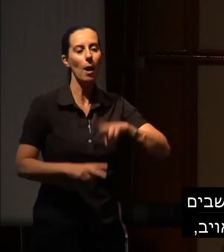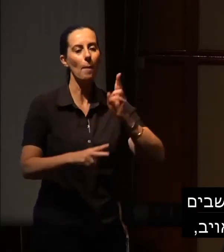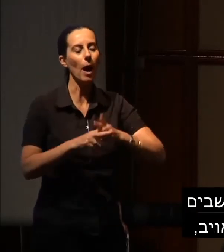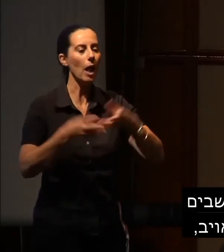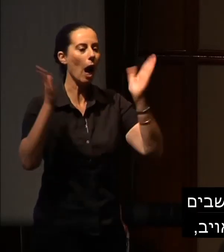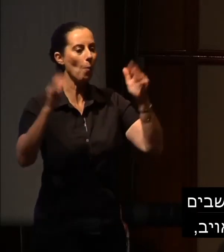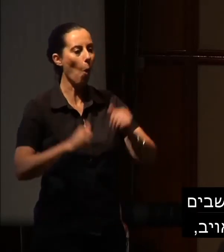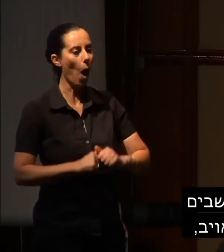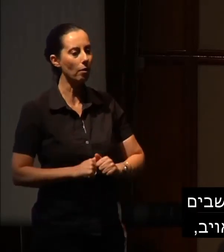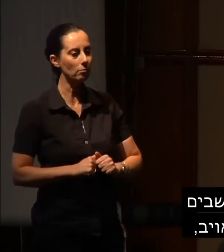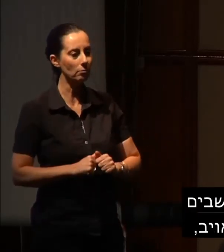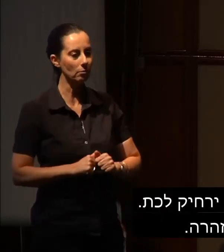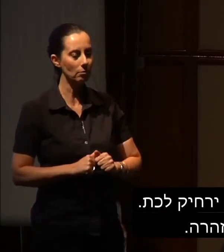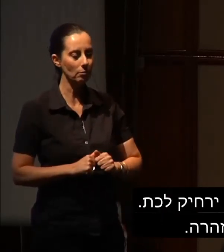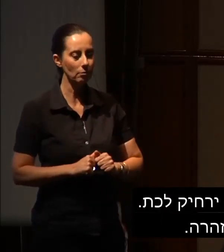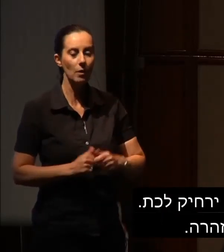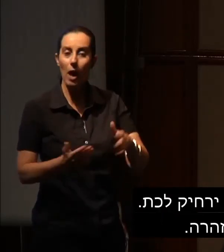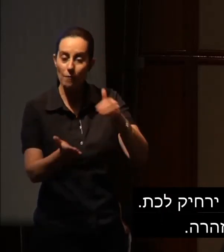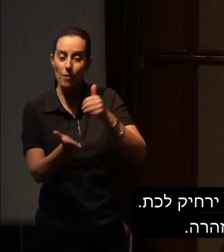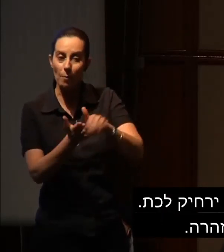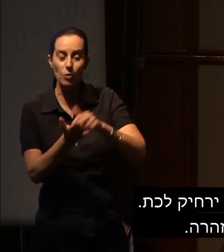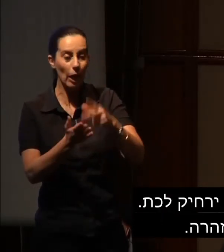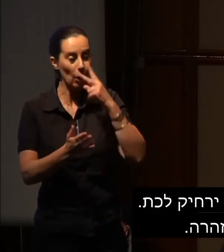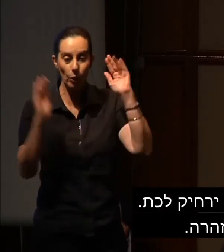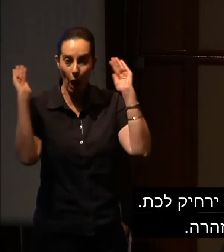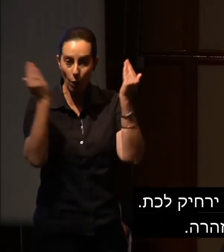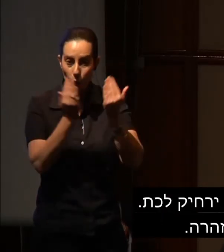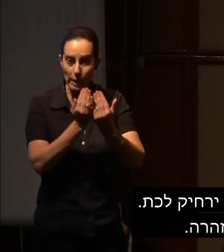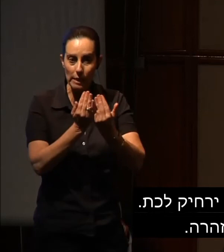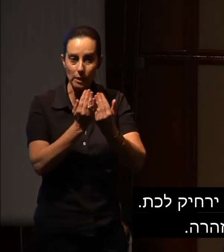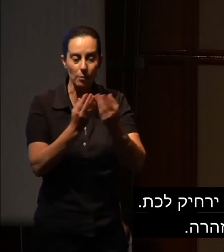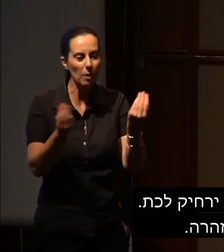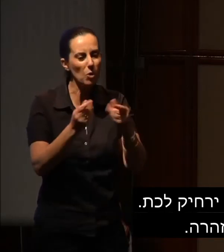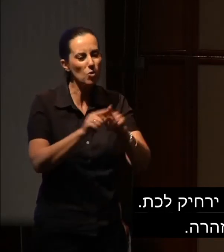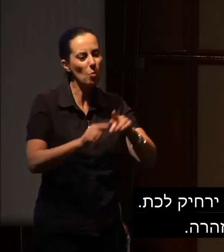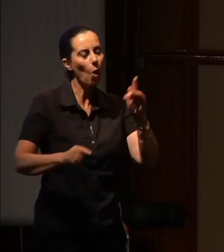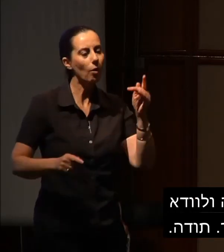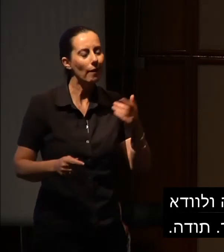we keep on seeing autism as the enemy, we have no idea how far like things will go. There's a lot